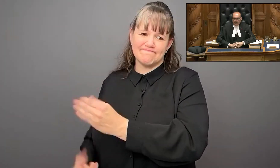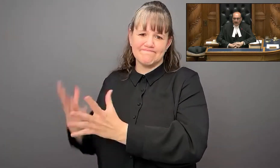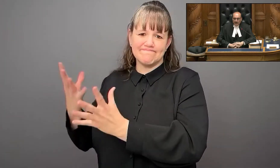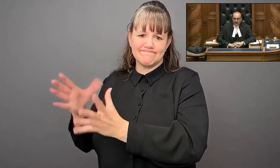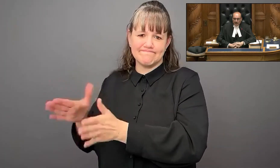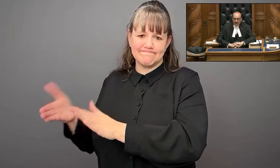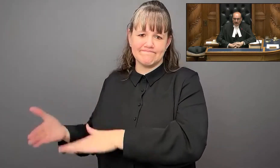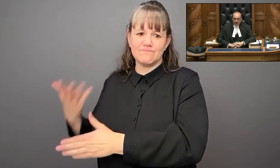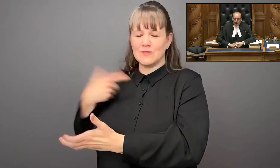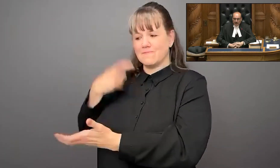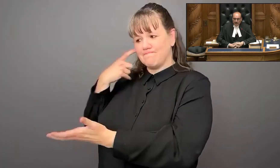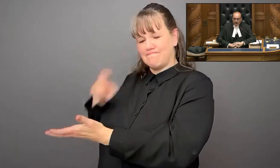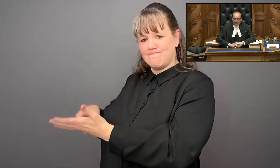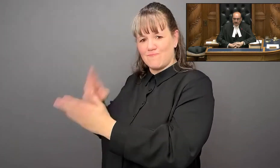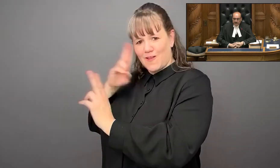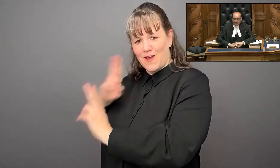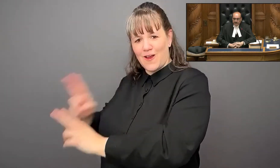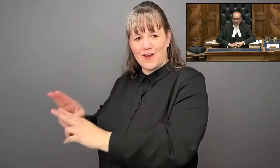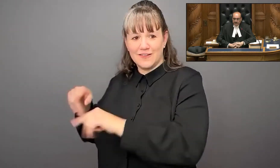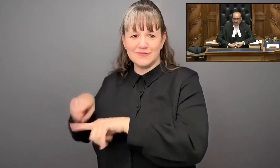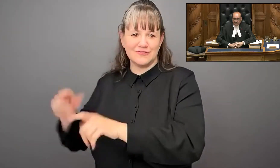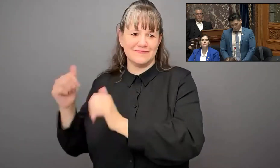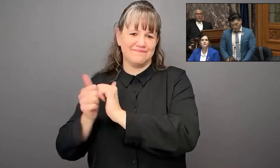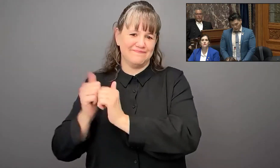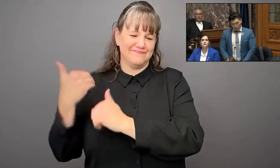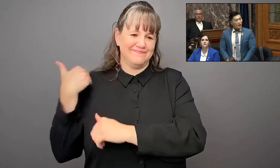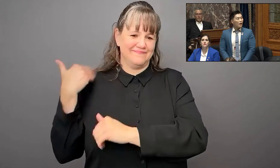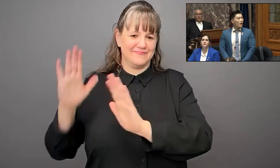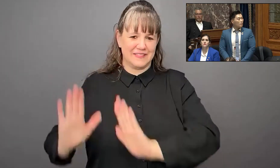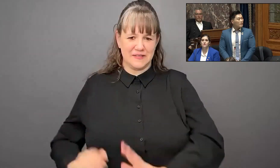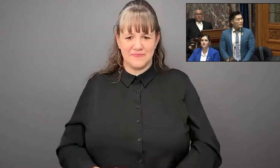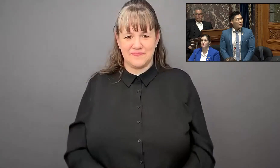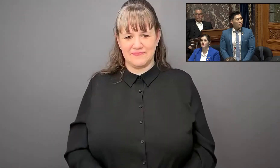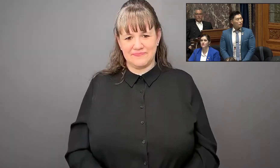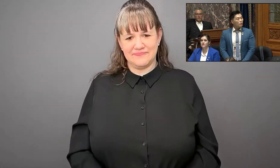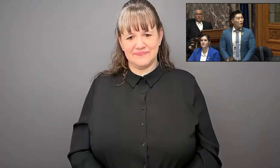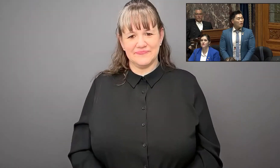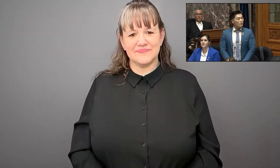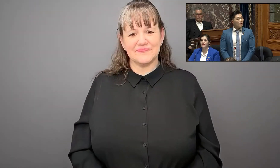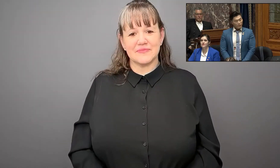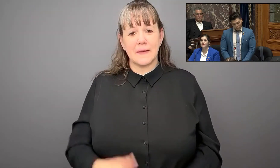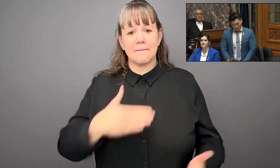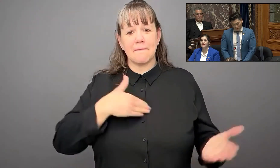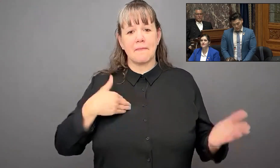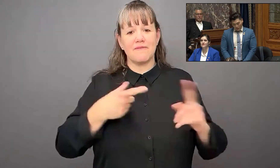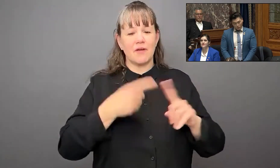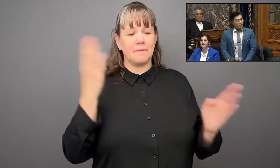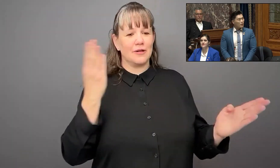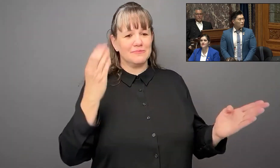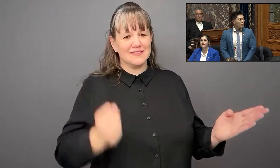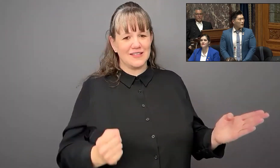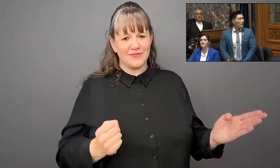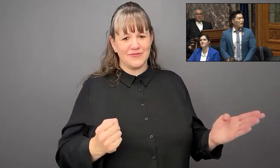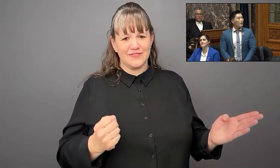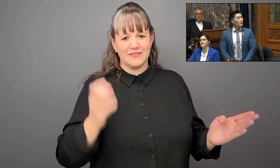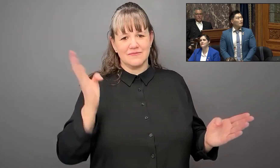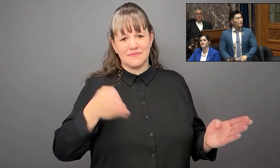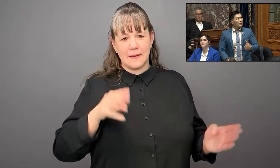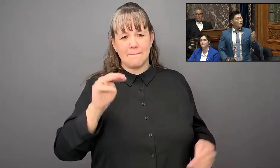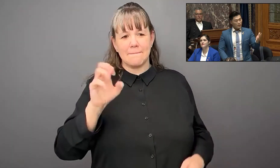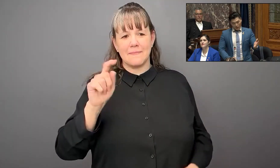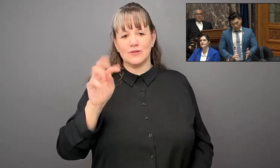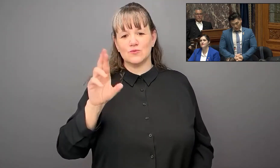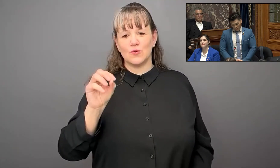Member for Burnaby South Metro Town. Thank you, Honourable Speaker. I'm excited to welcome my friend to the House today,